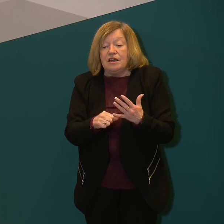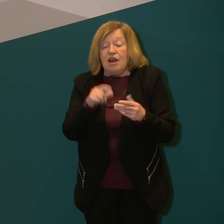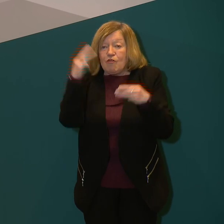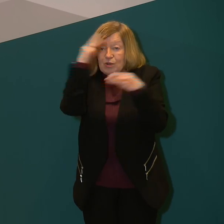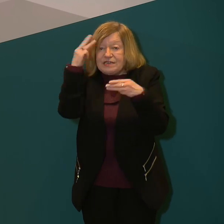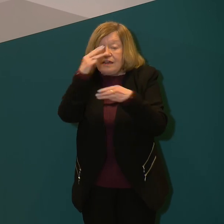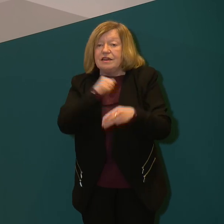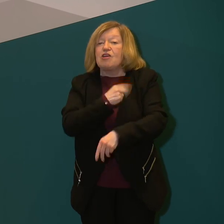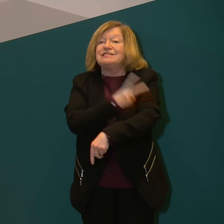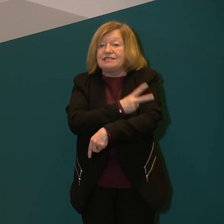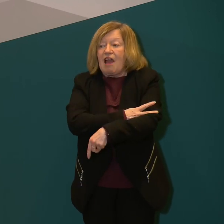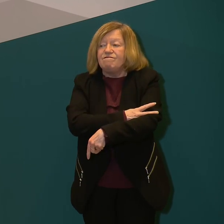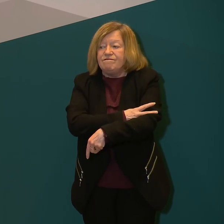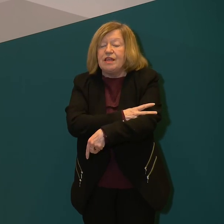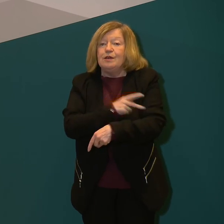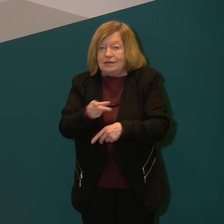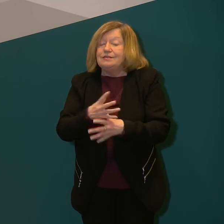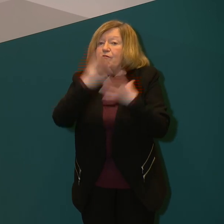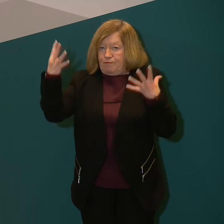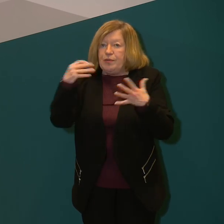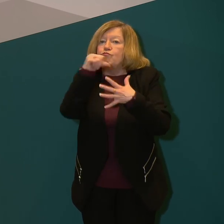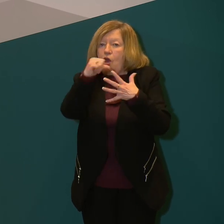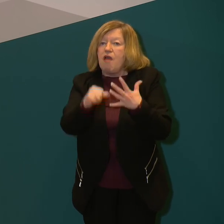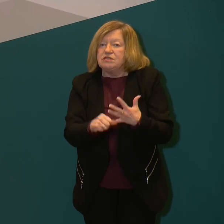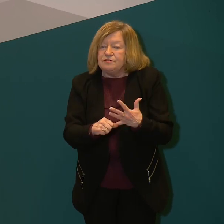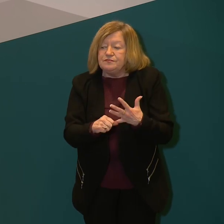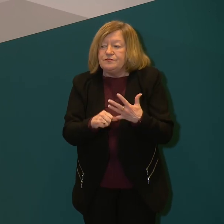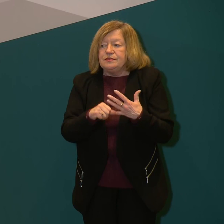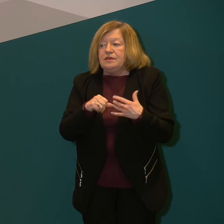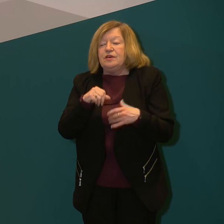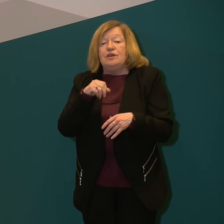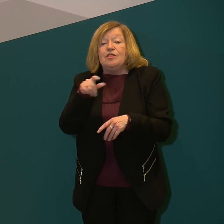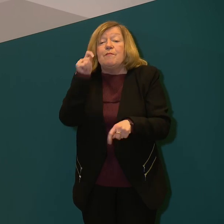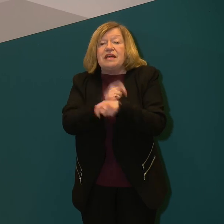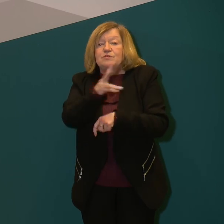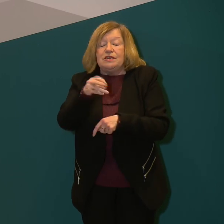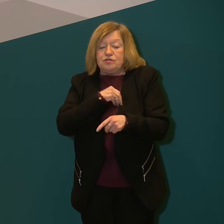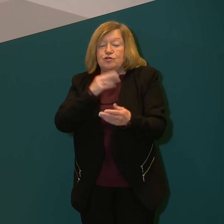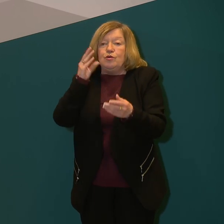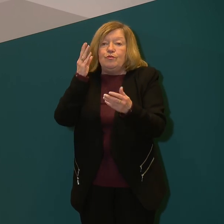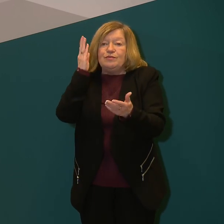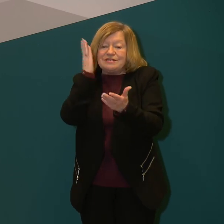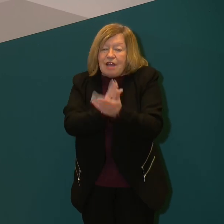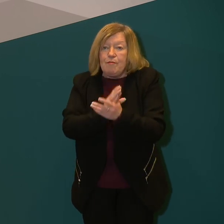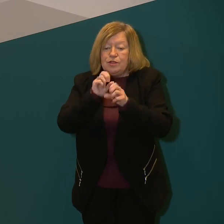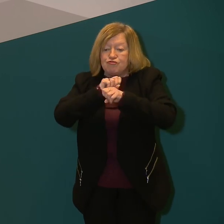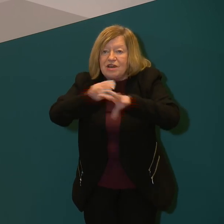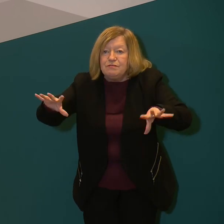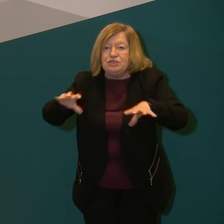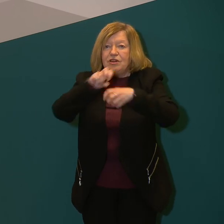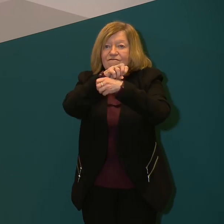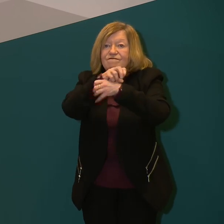protecting our staff is a significant priority for us. But the best way to do that is to break the transmission of the virus and the